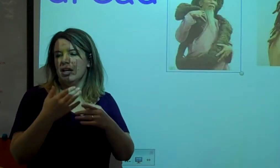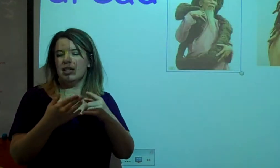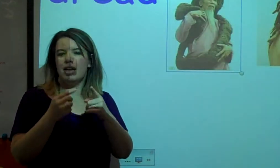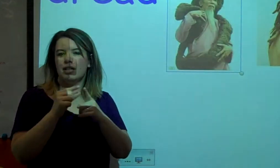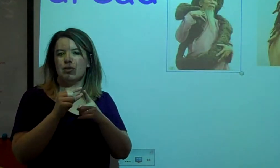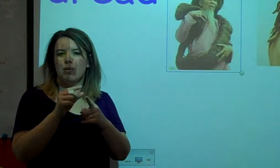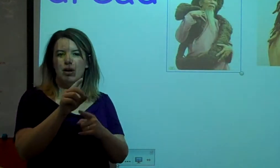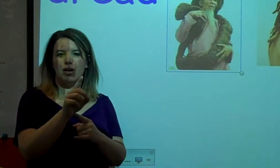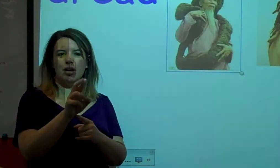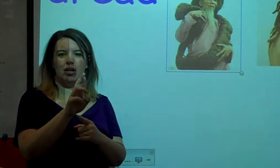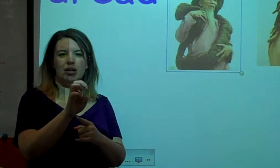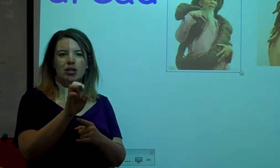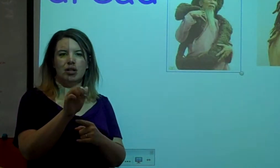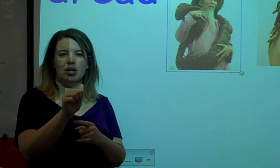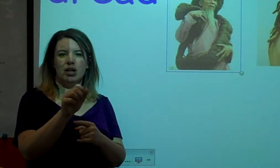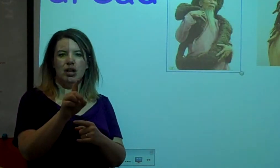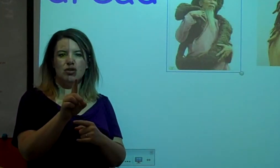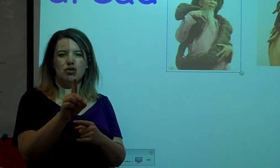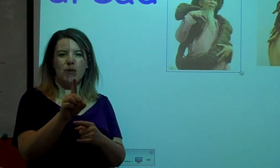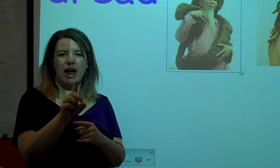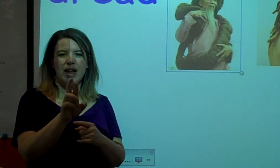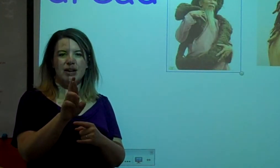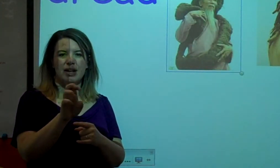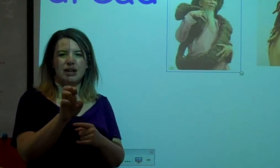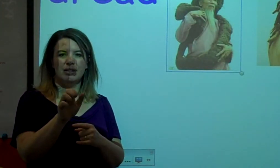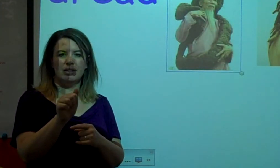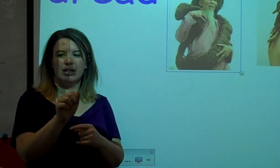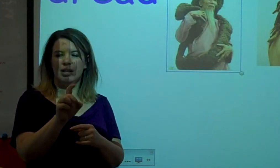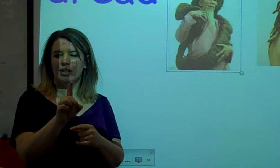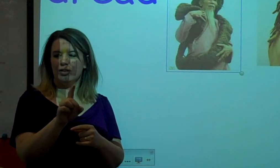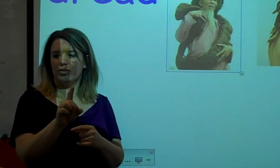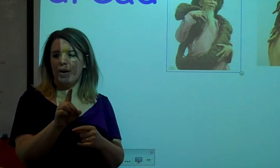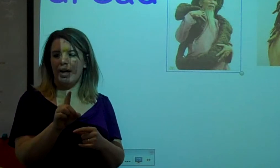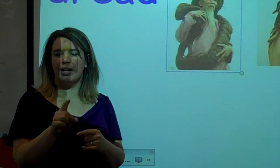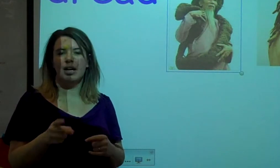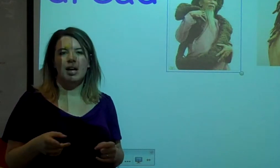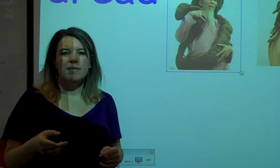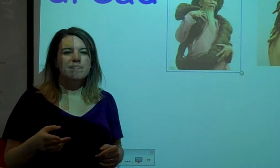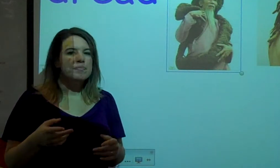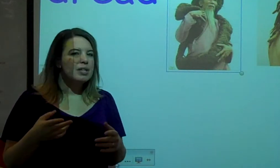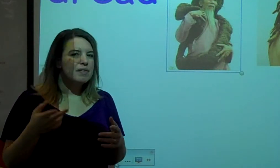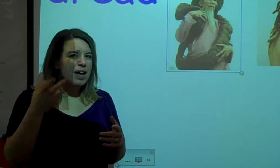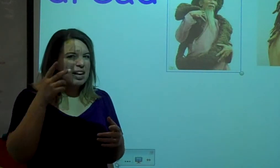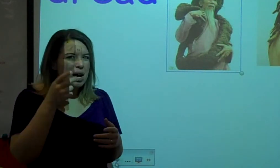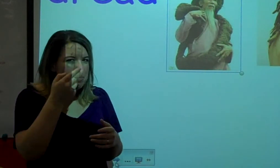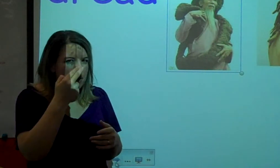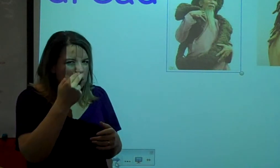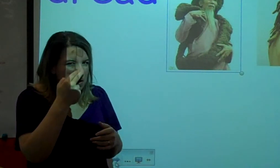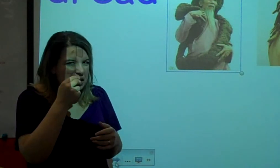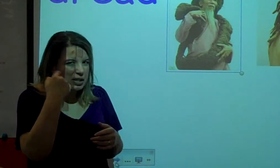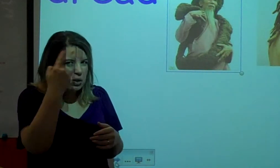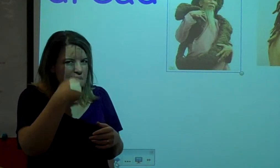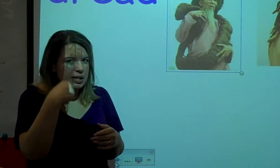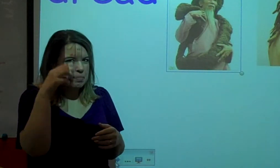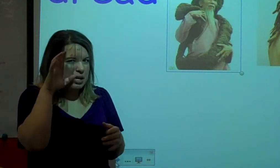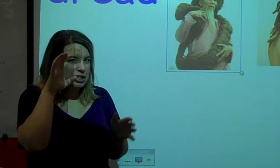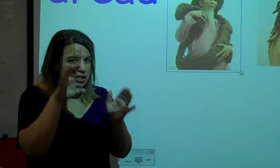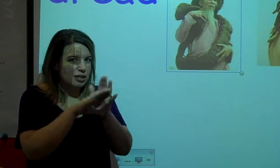The next word, dread, dread. We've got a couple of funny looking